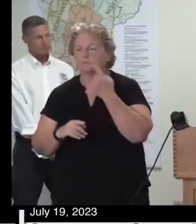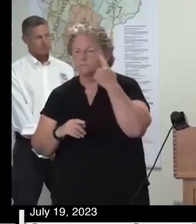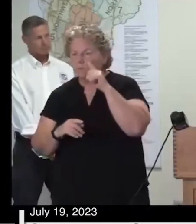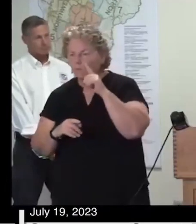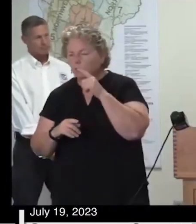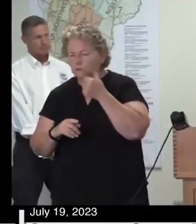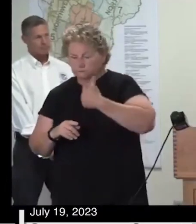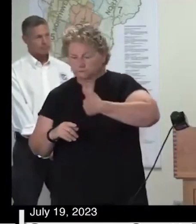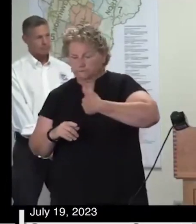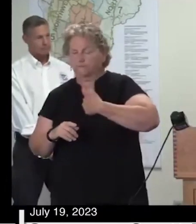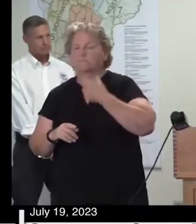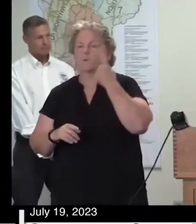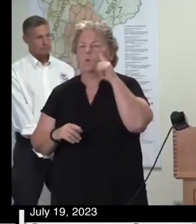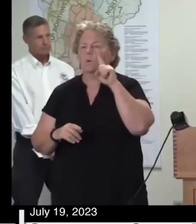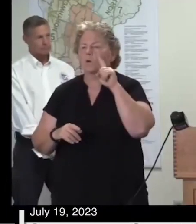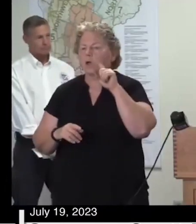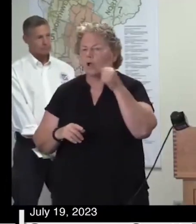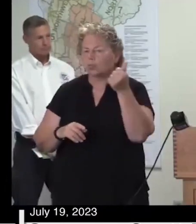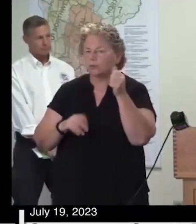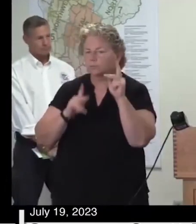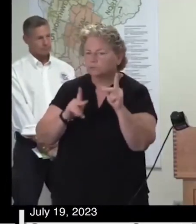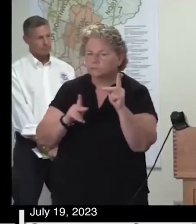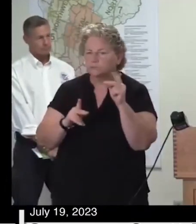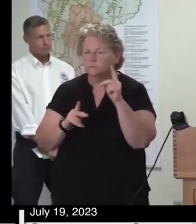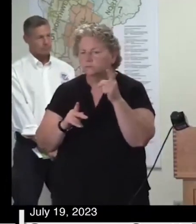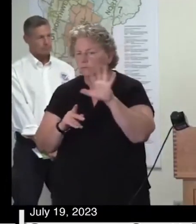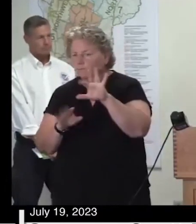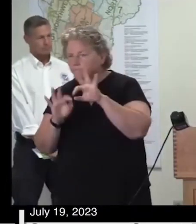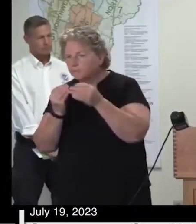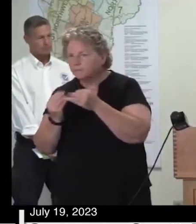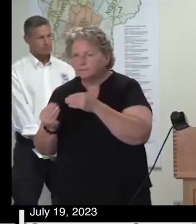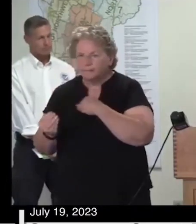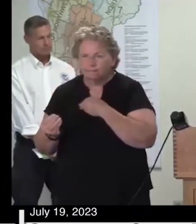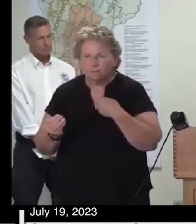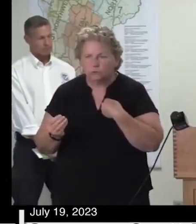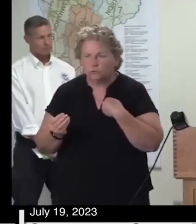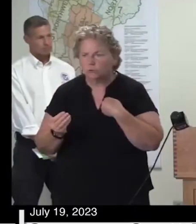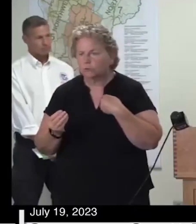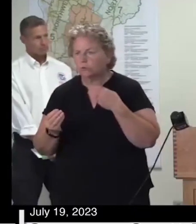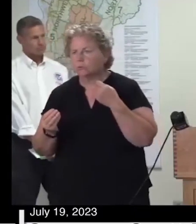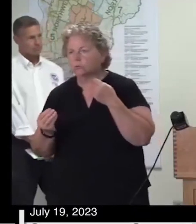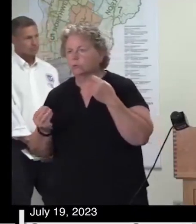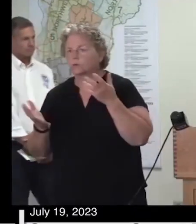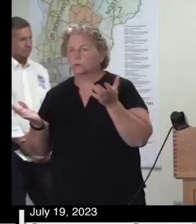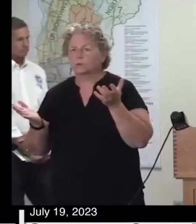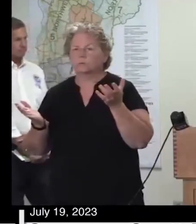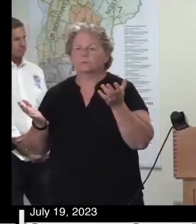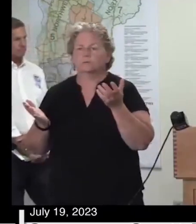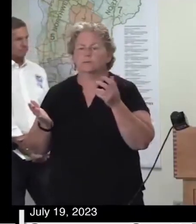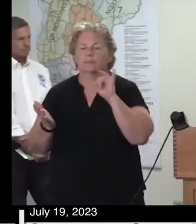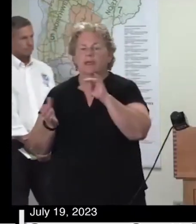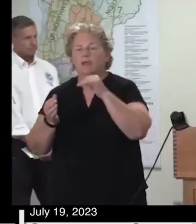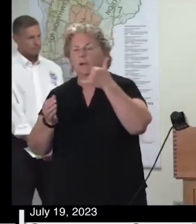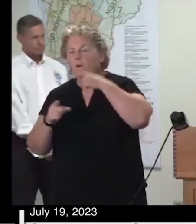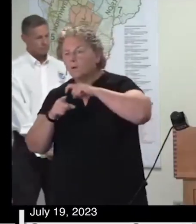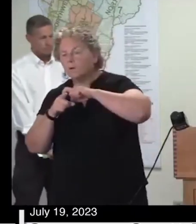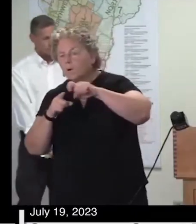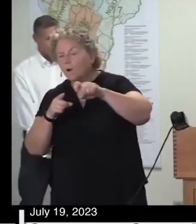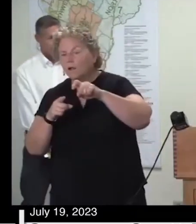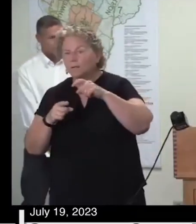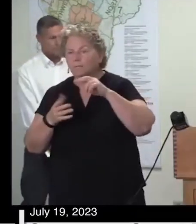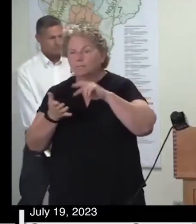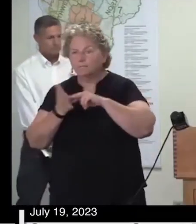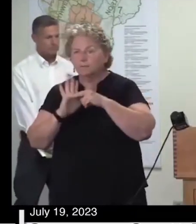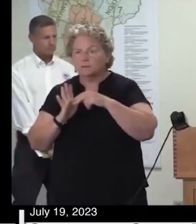who's experiencing thoughts of suicide. It's anybody who's having a tough time. So it's not